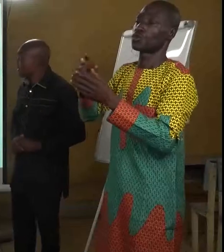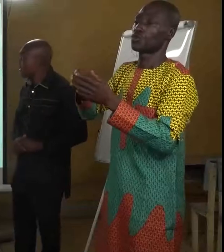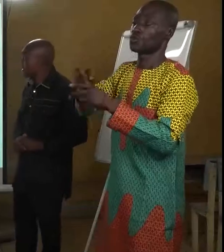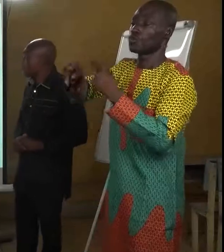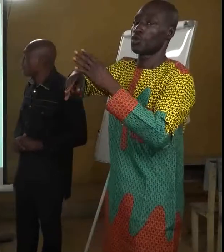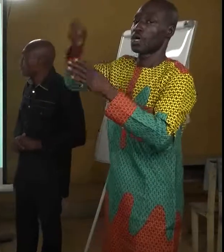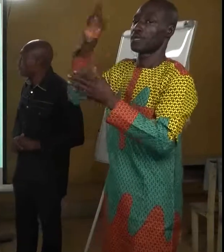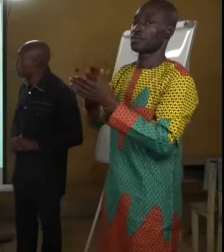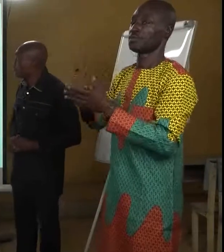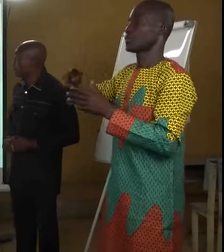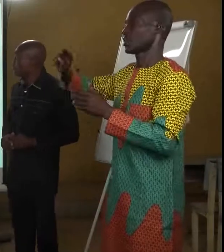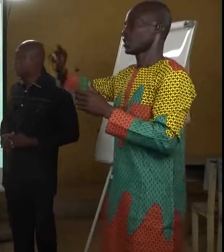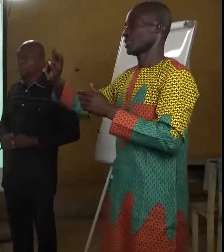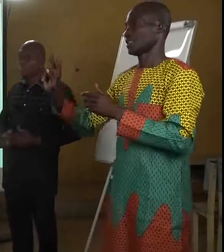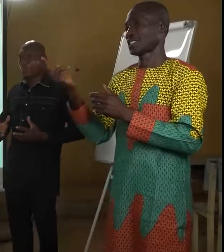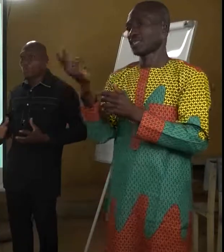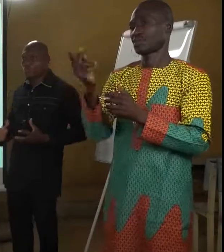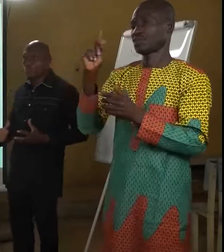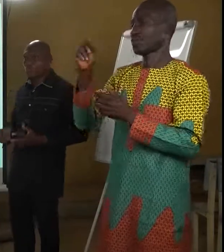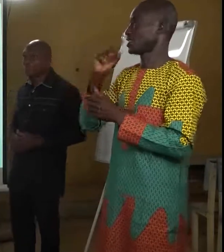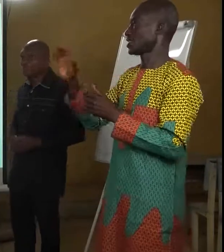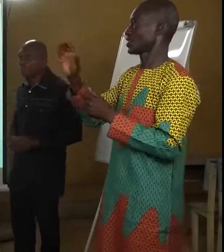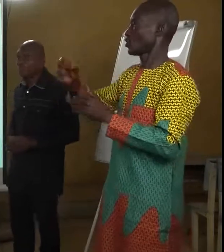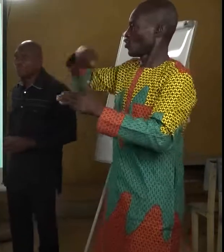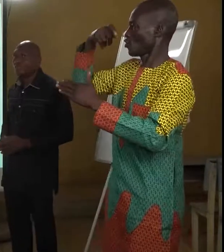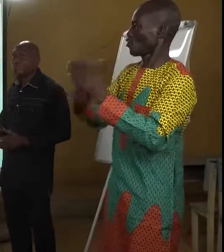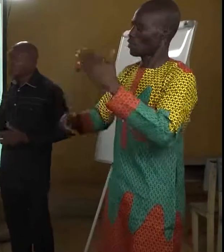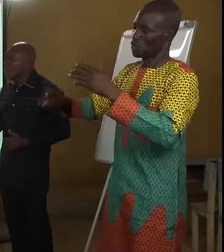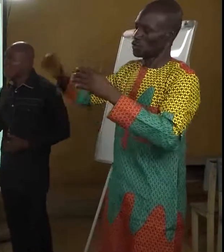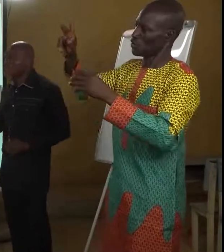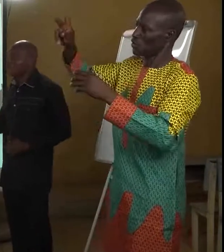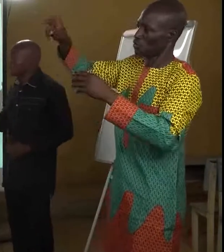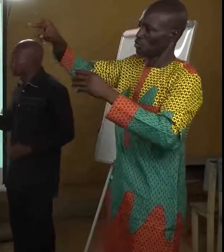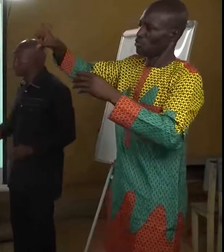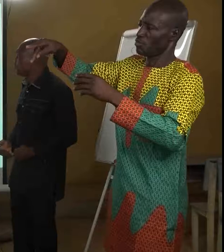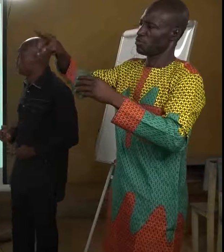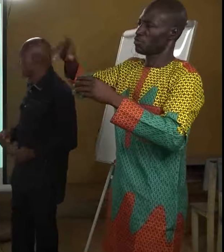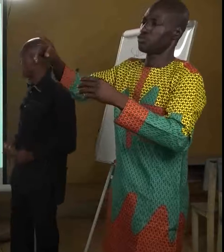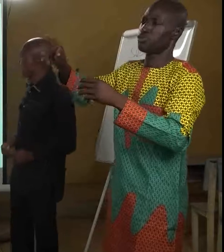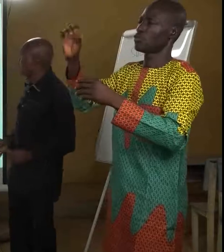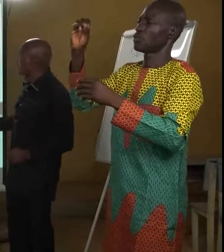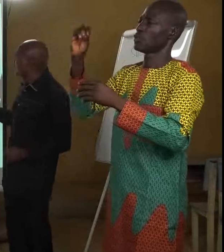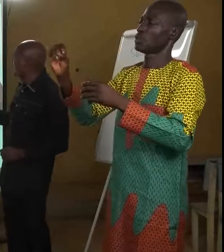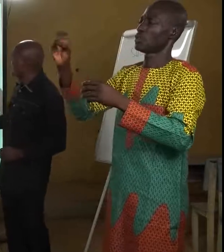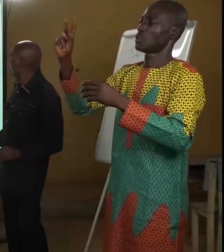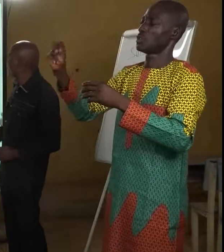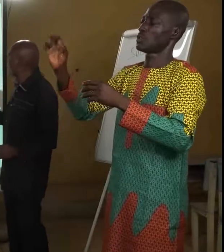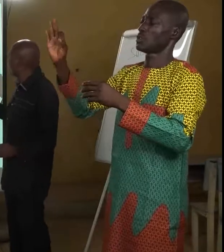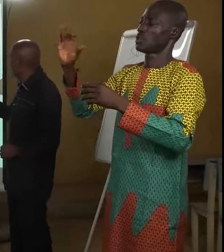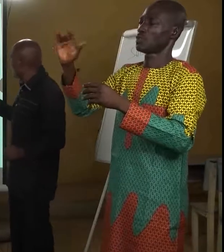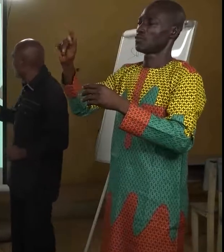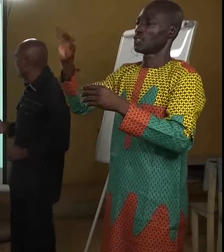second one is a cost pull inflation. Cost. What is cost pull inflation? This is